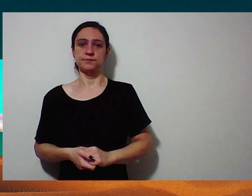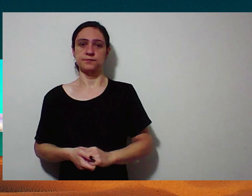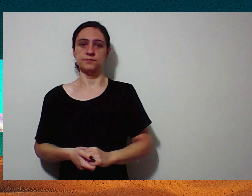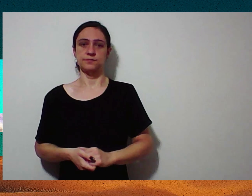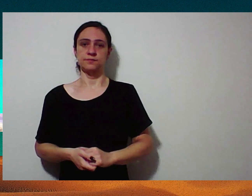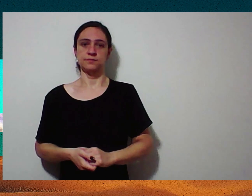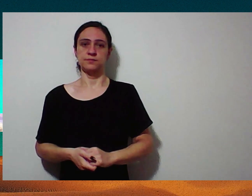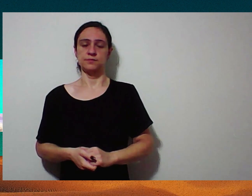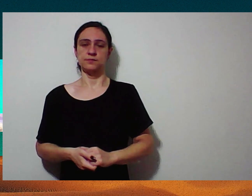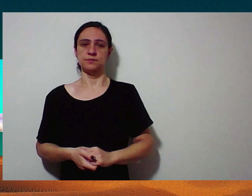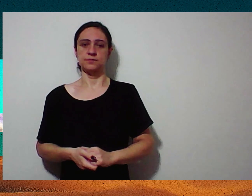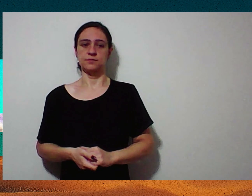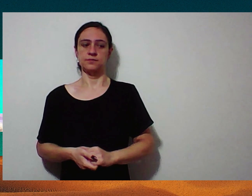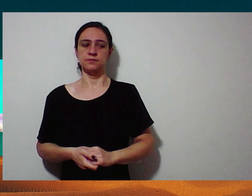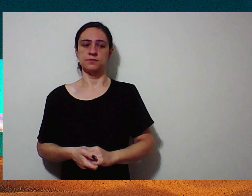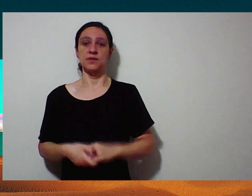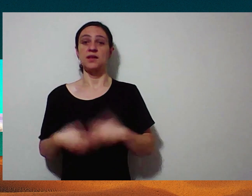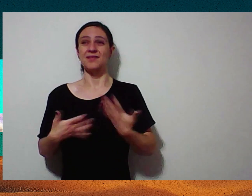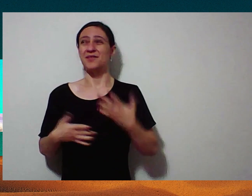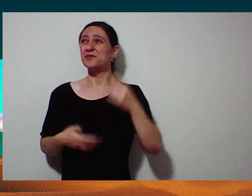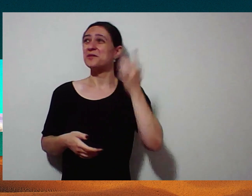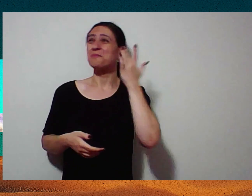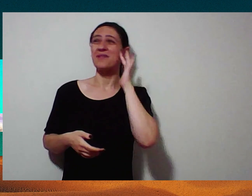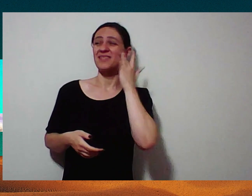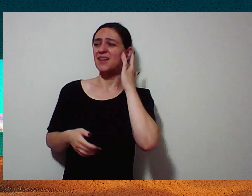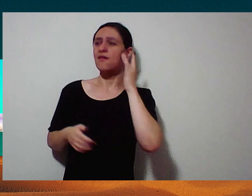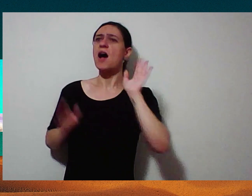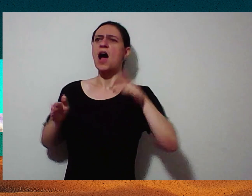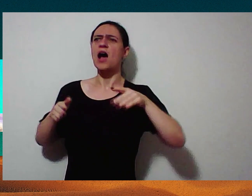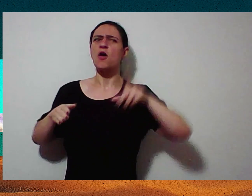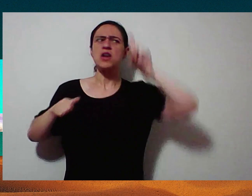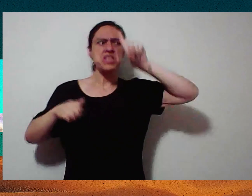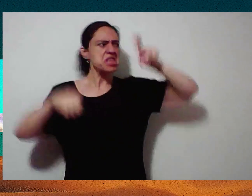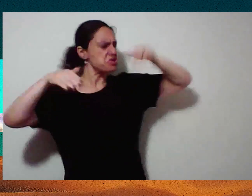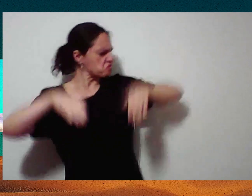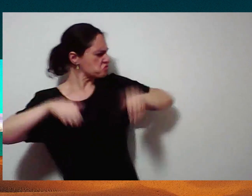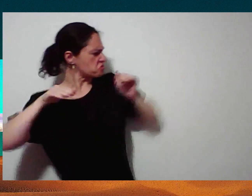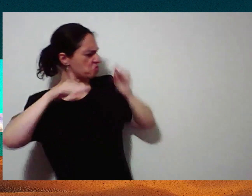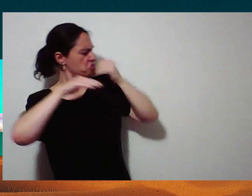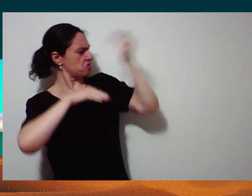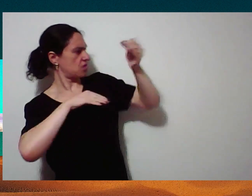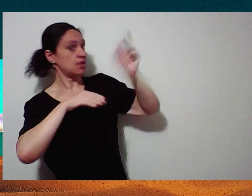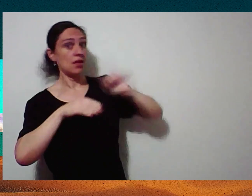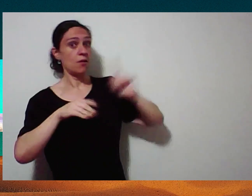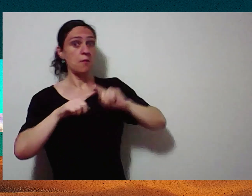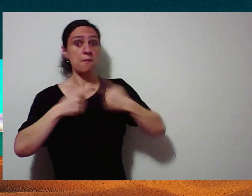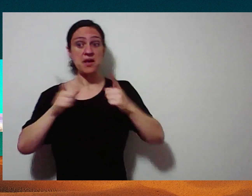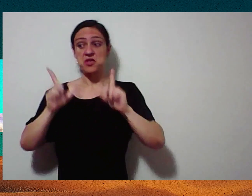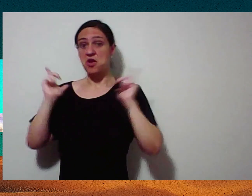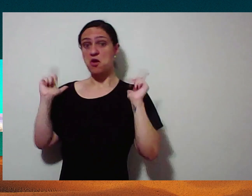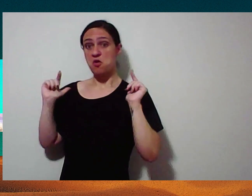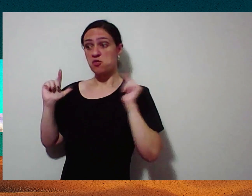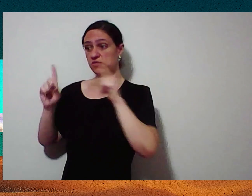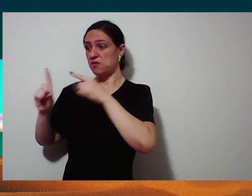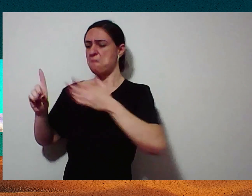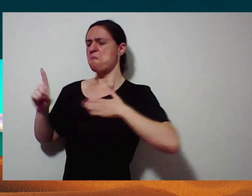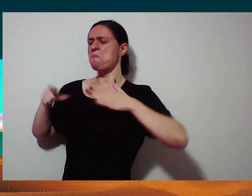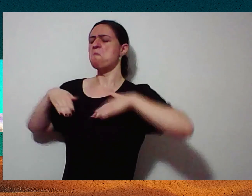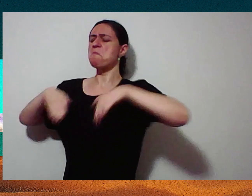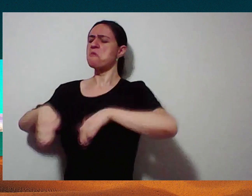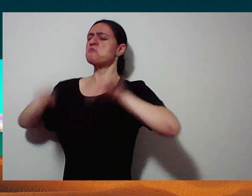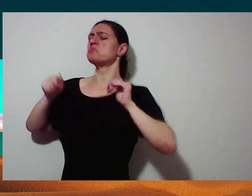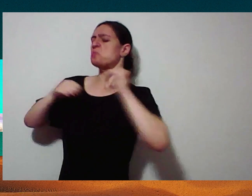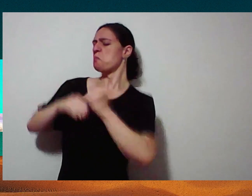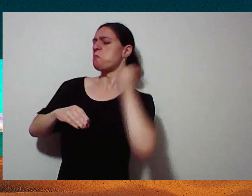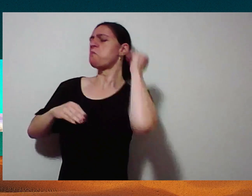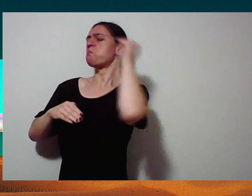para exaltar o trono de Deus, agora estava lutando para exaltar o seu próprio trono. It wasn't about exalting the throne of God, but his